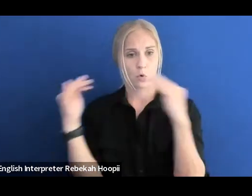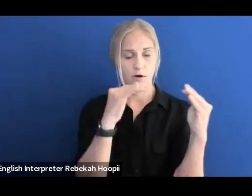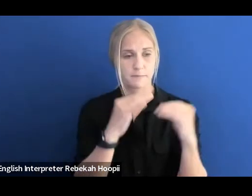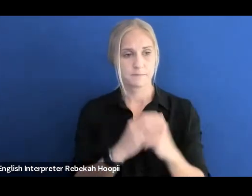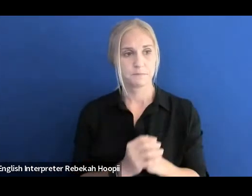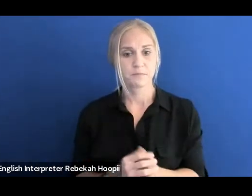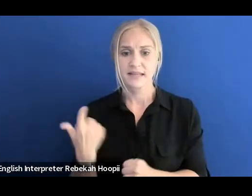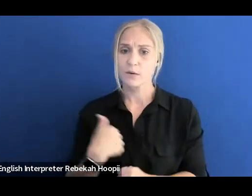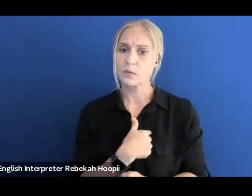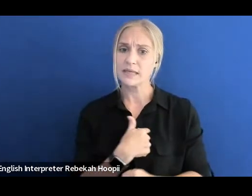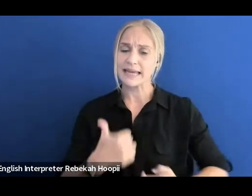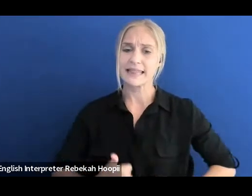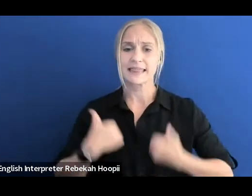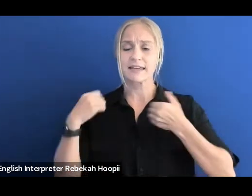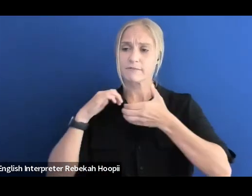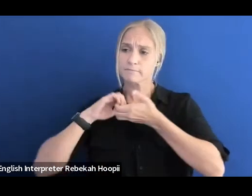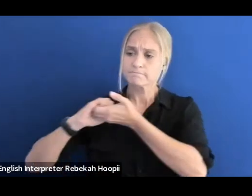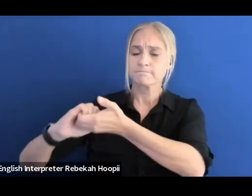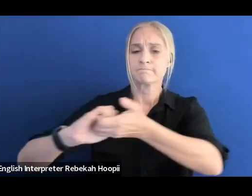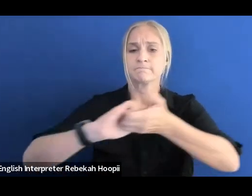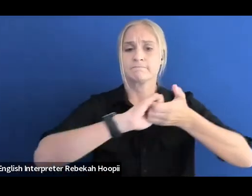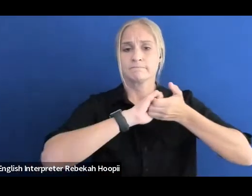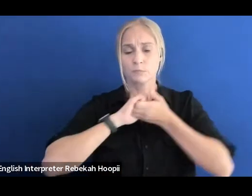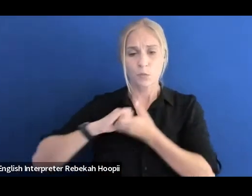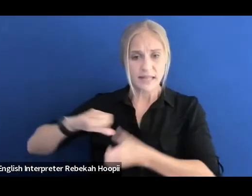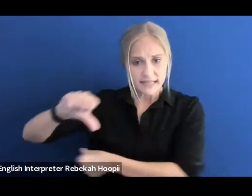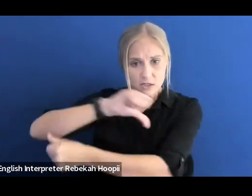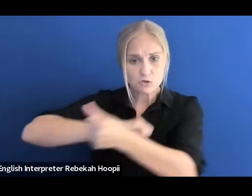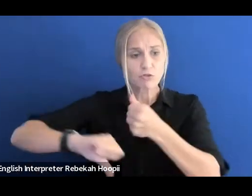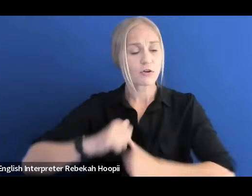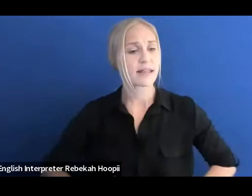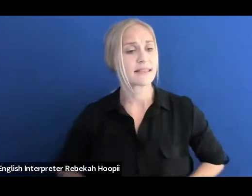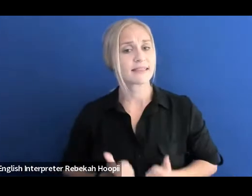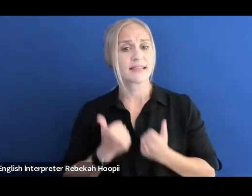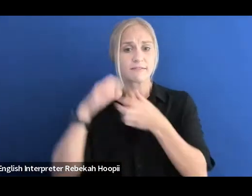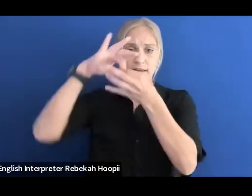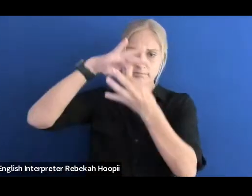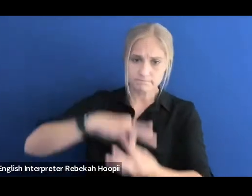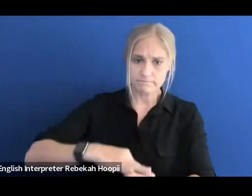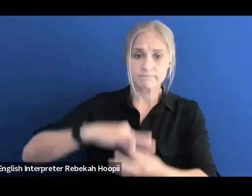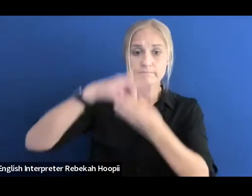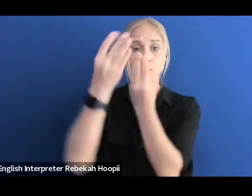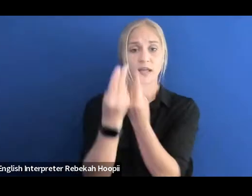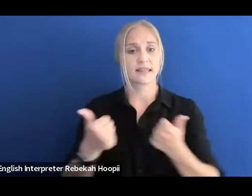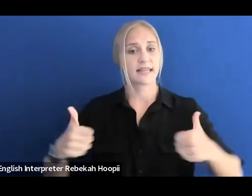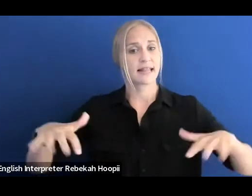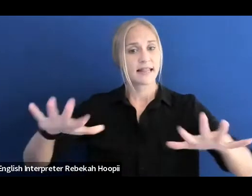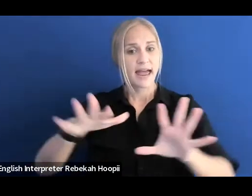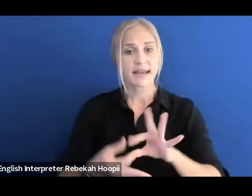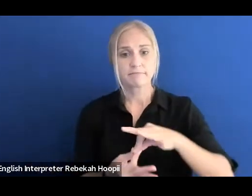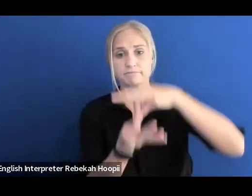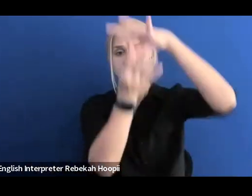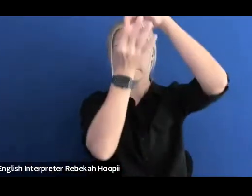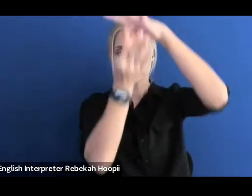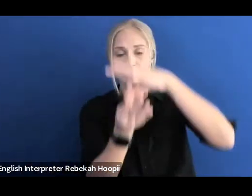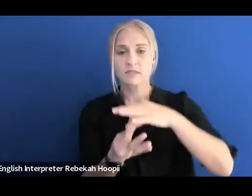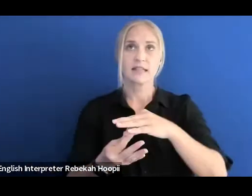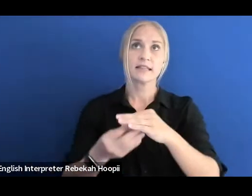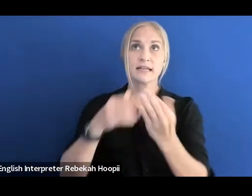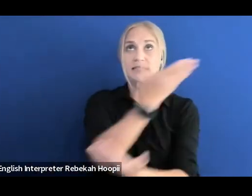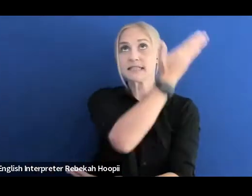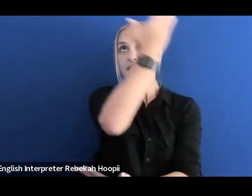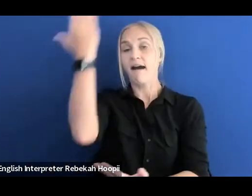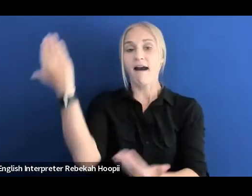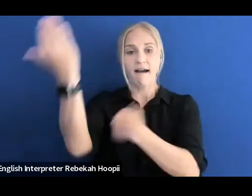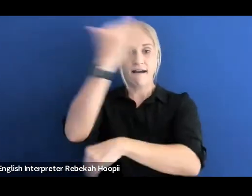that we can live in harmony with each other and live in harmony with the land and the sky and heavens and the oceans